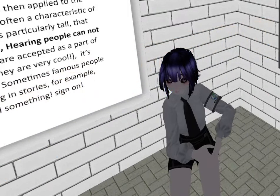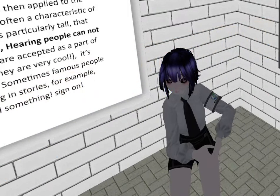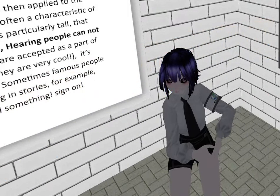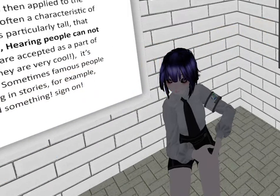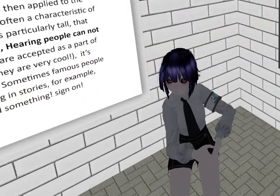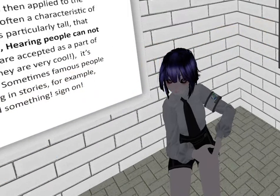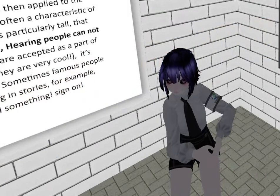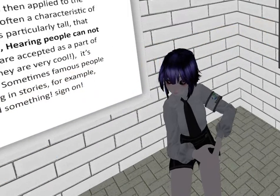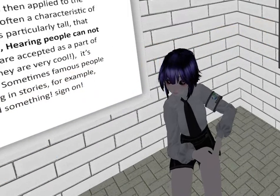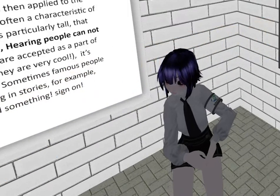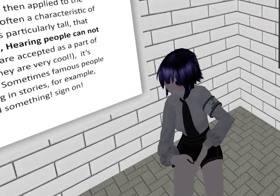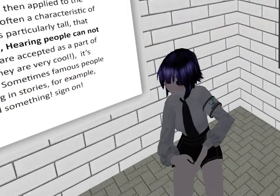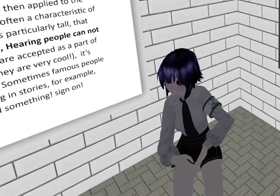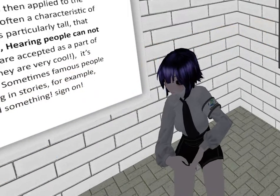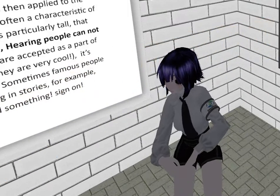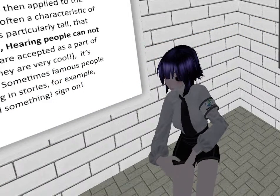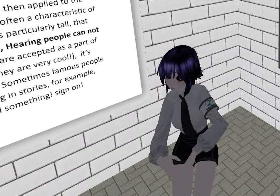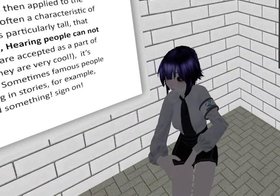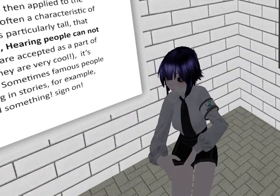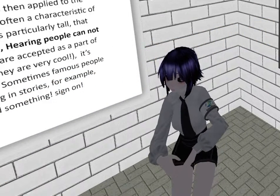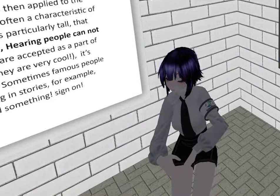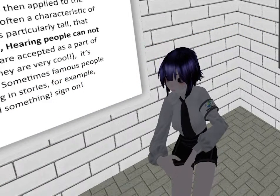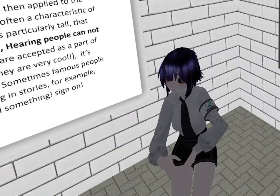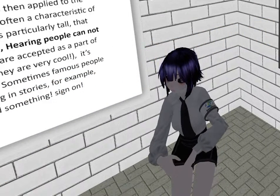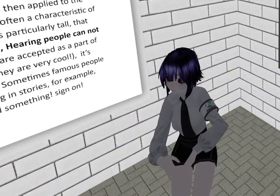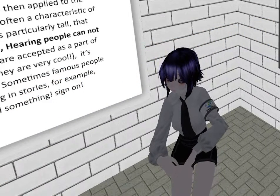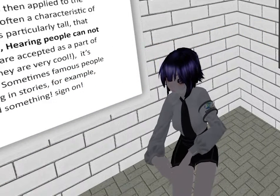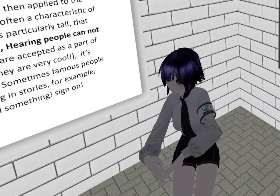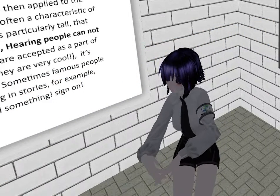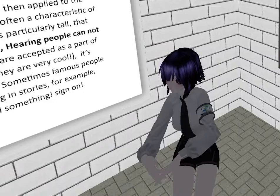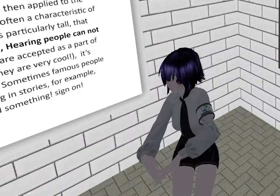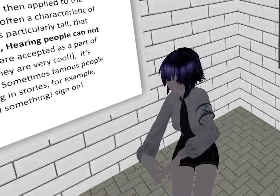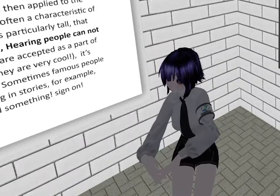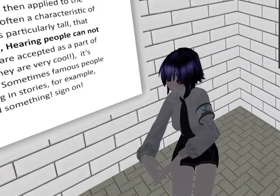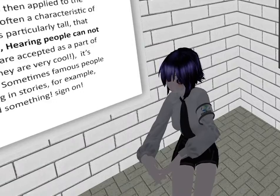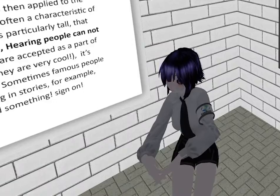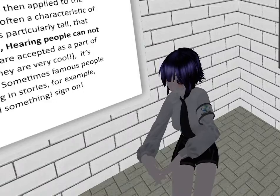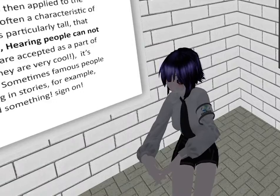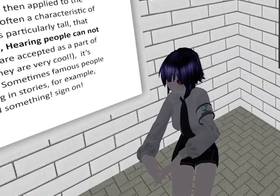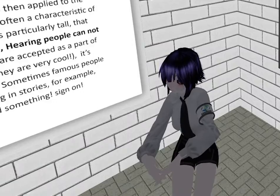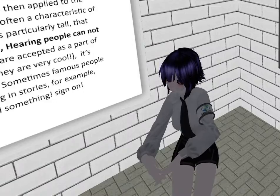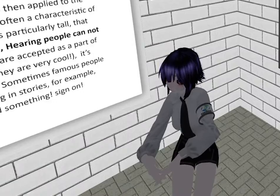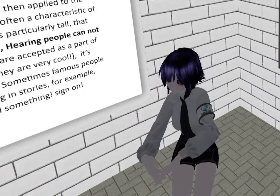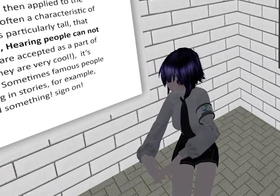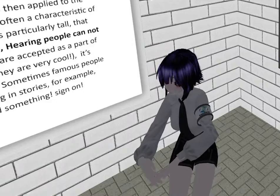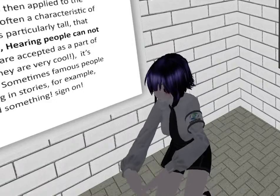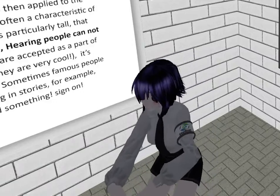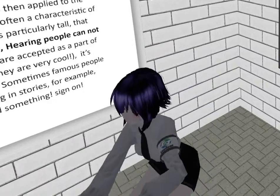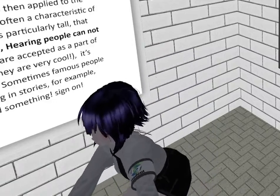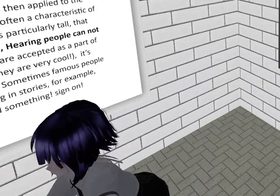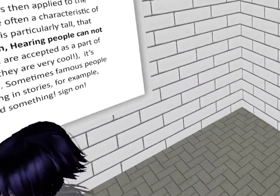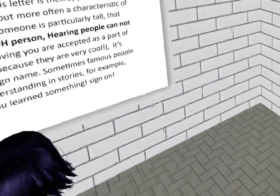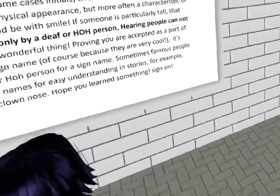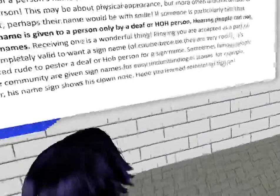She signed like a couple shows here in Texas. Coda. Oh. She was a hearing teacher. What do you but then, like, after a know while, I got about a deaf International teacher. Sign Language?